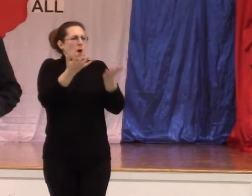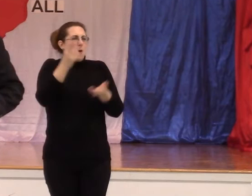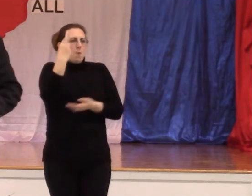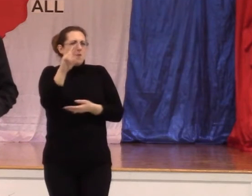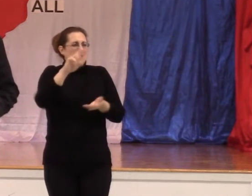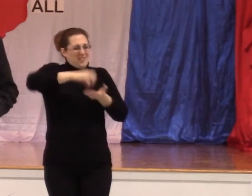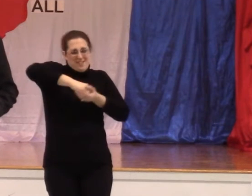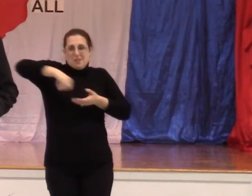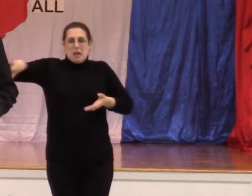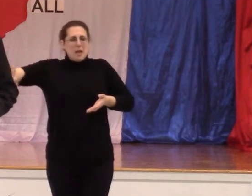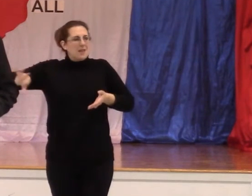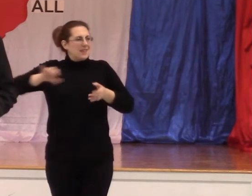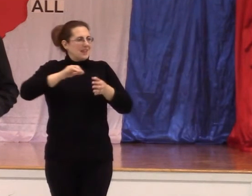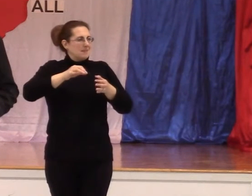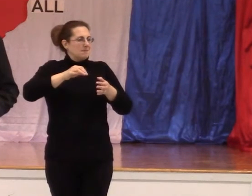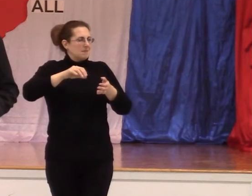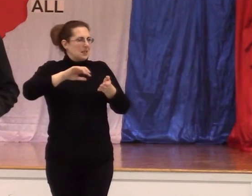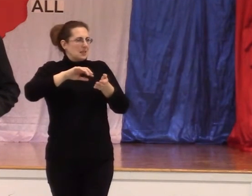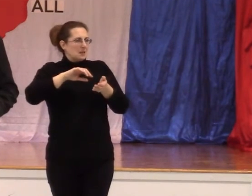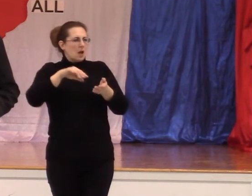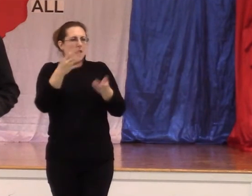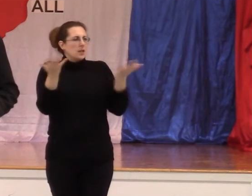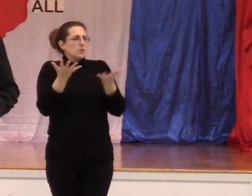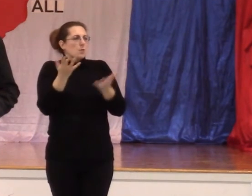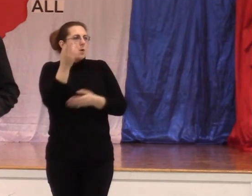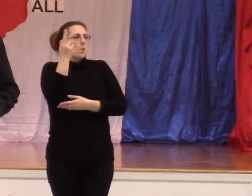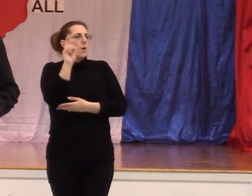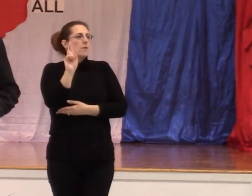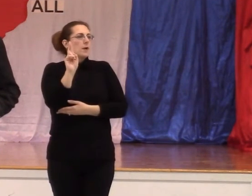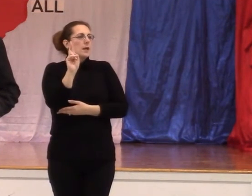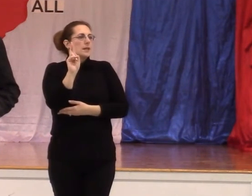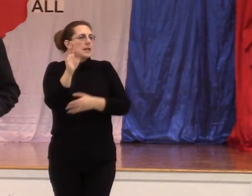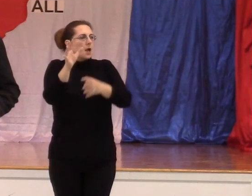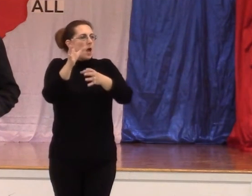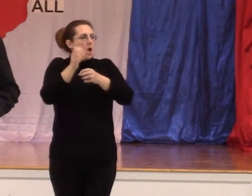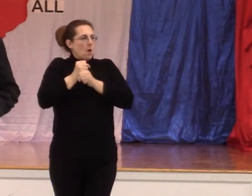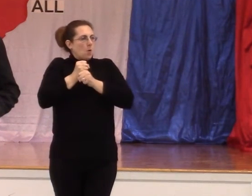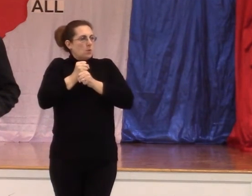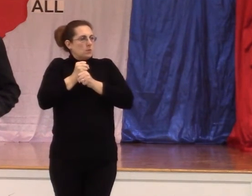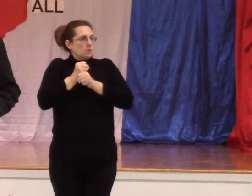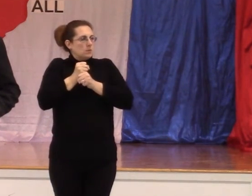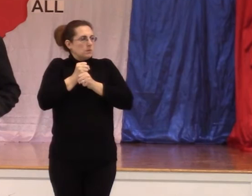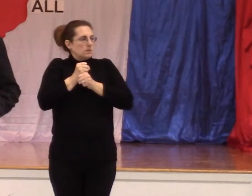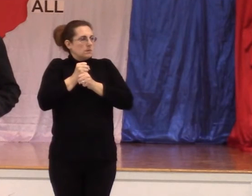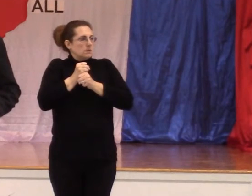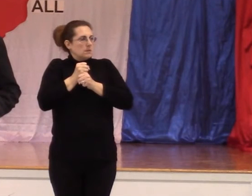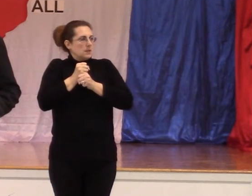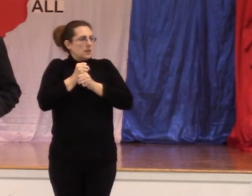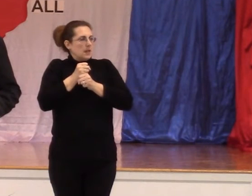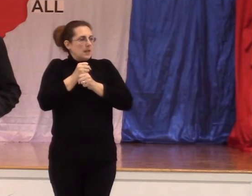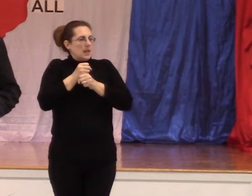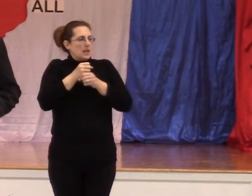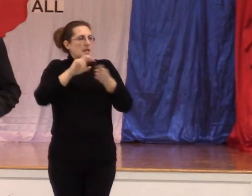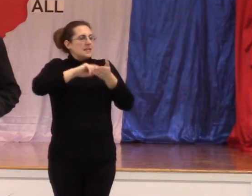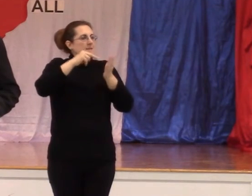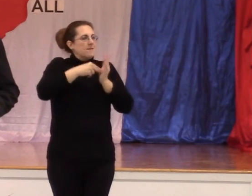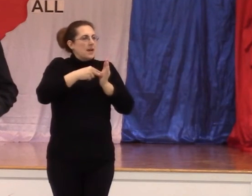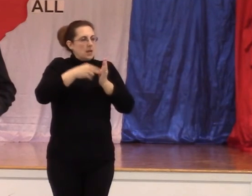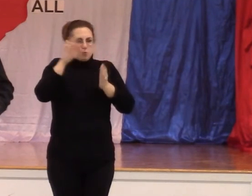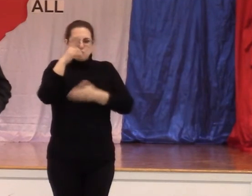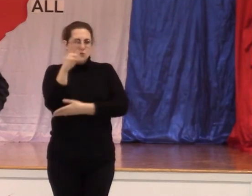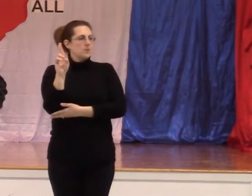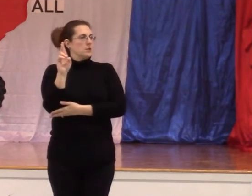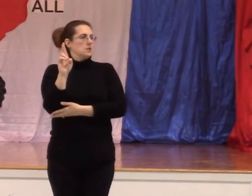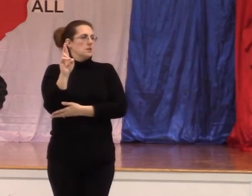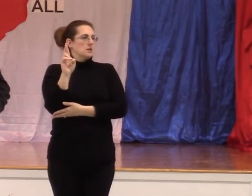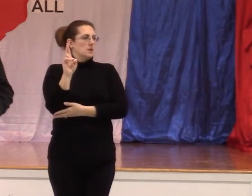that defined it, it's what the Reformation retained that defined it. That